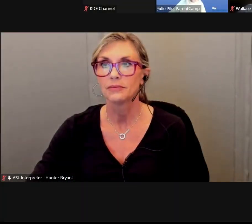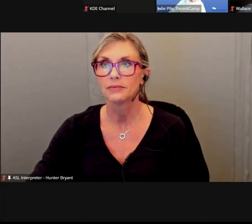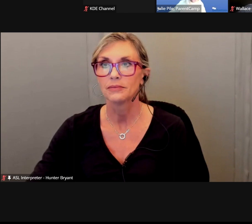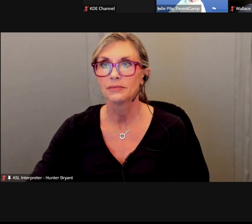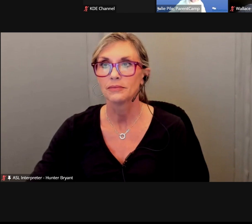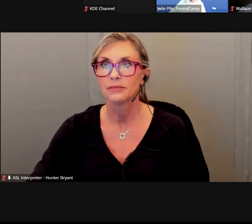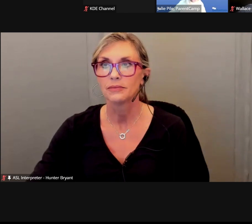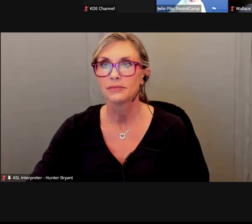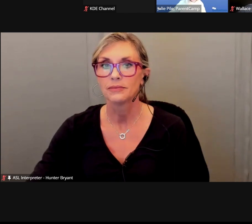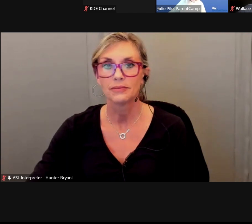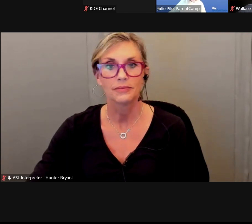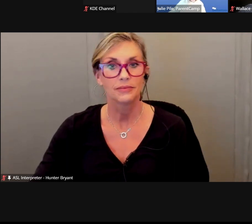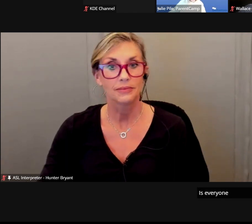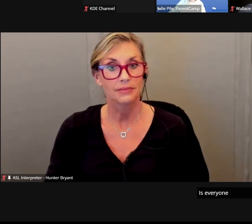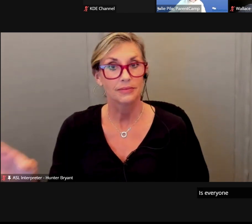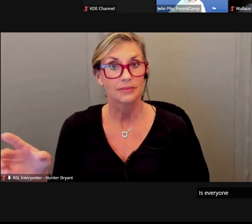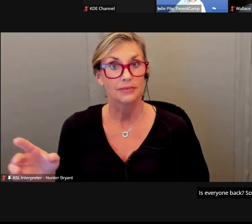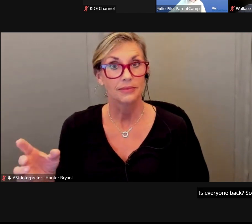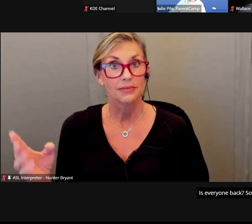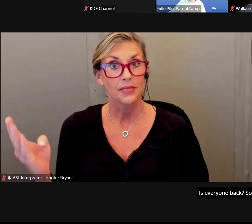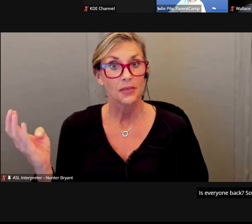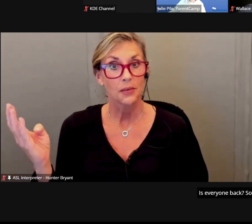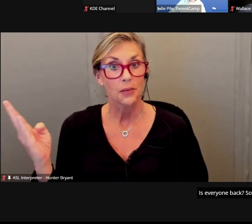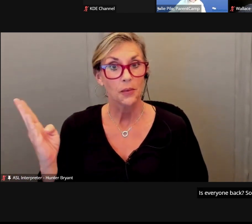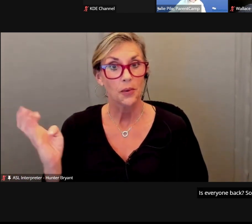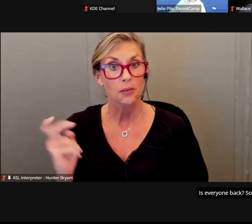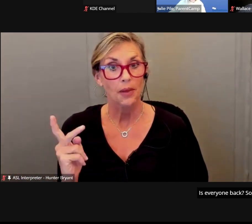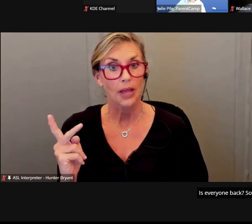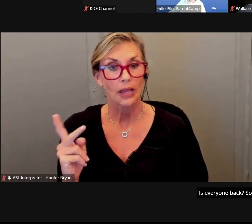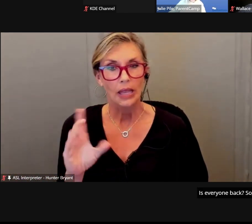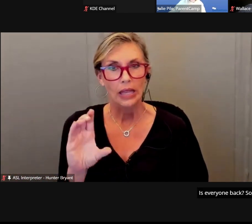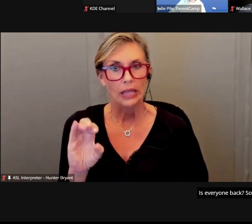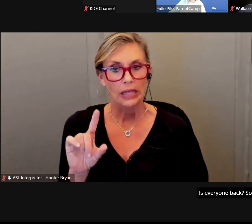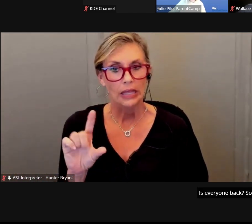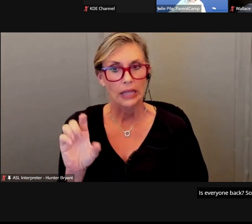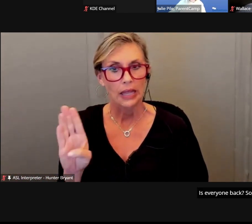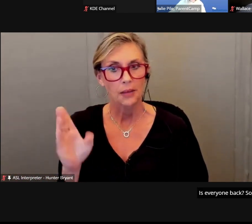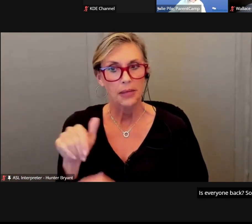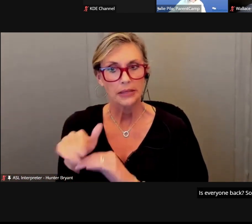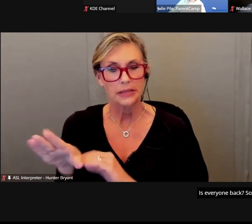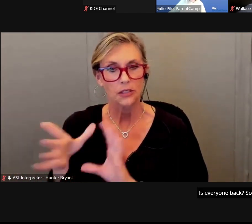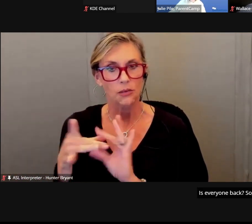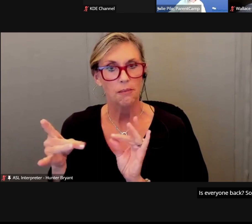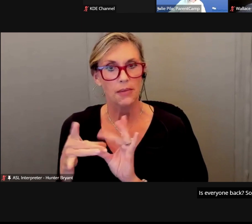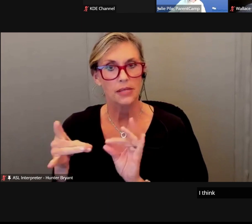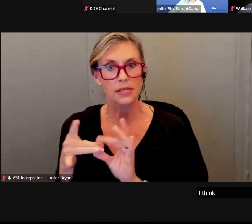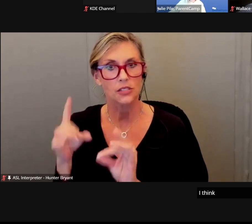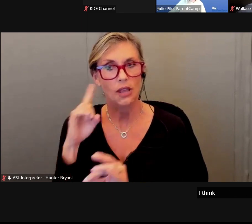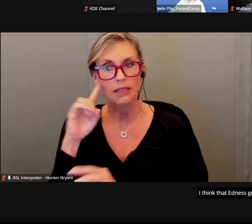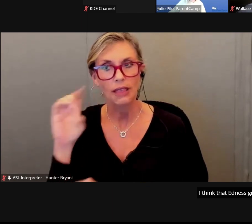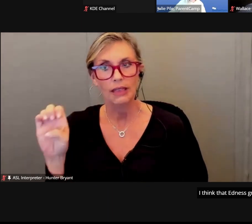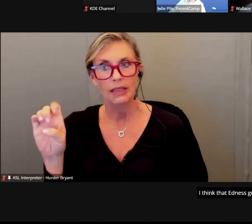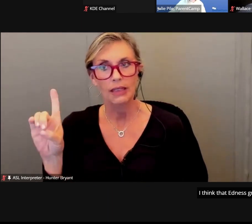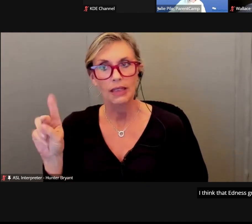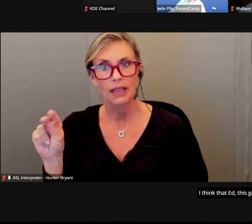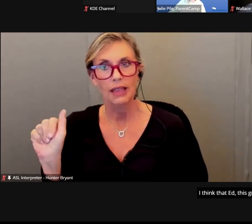Is everyone back? So Caleb, I think I sent you a message. I think that Edna's group actually